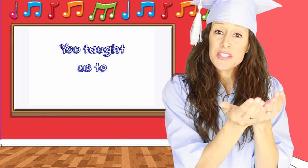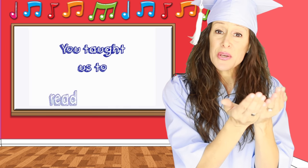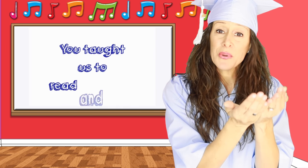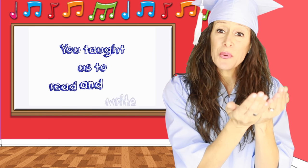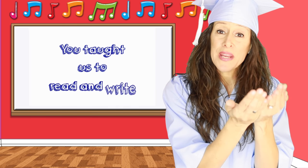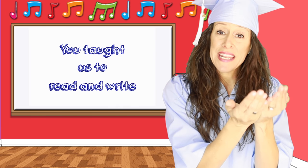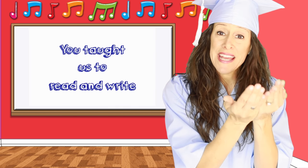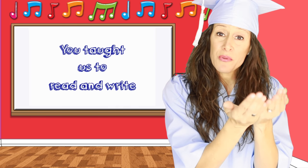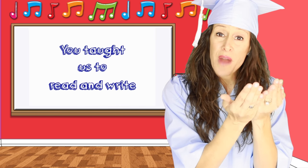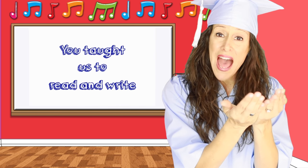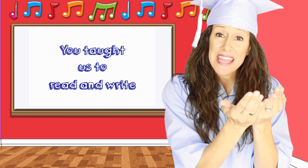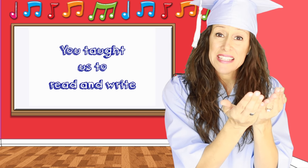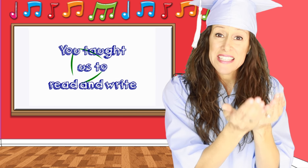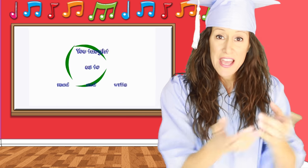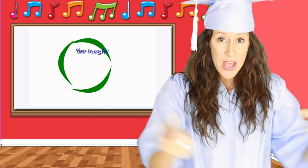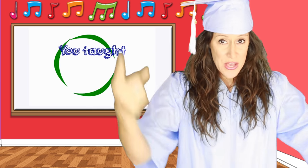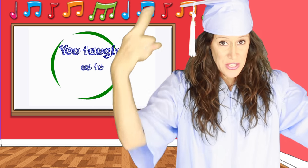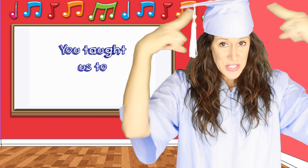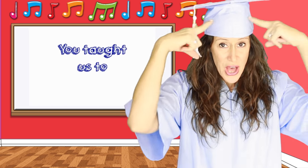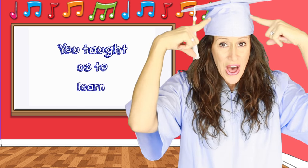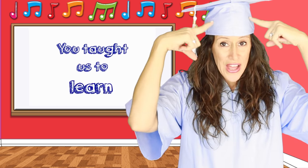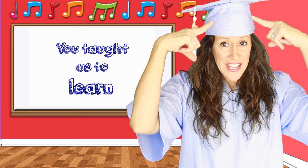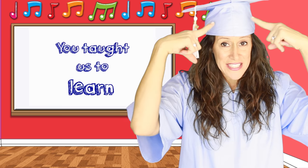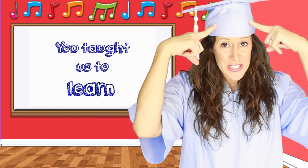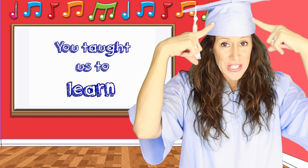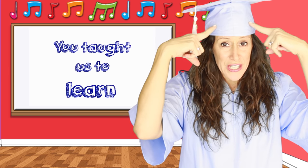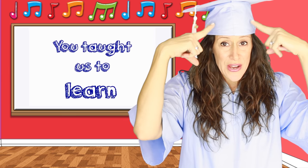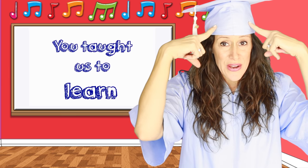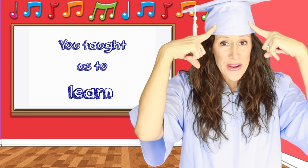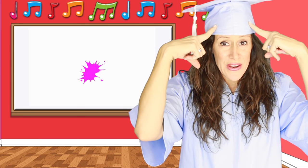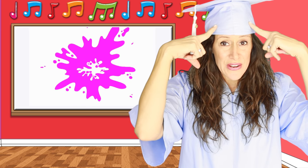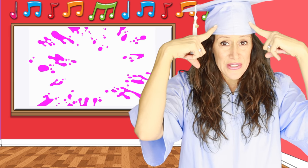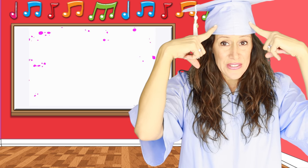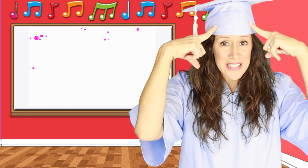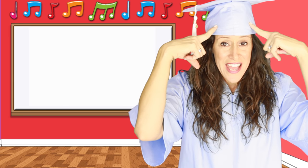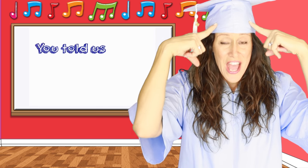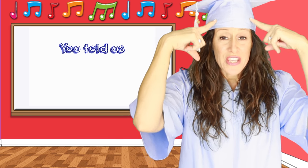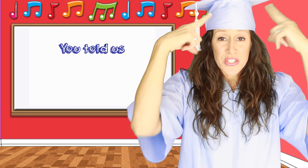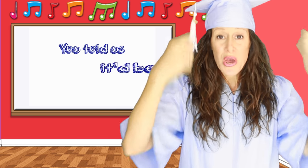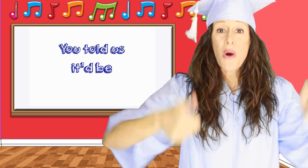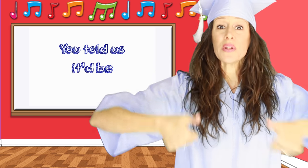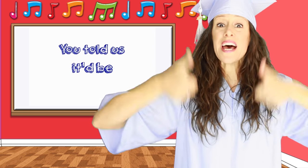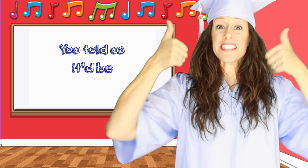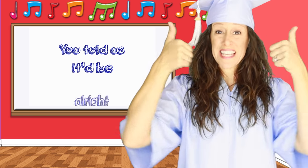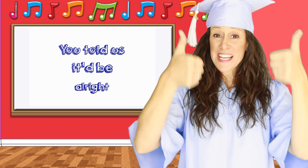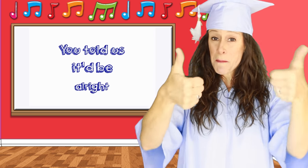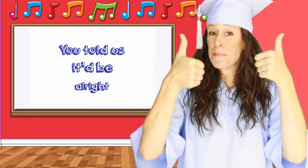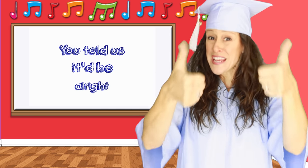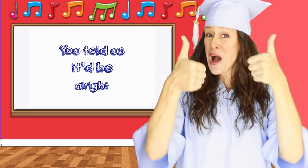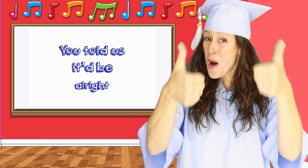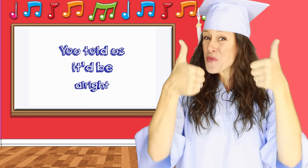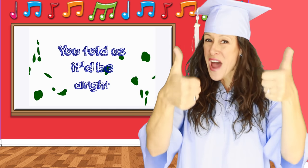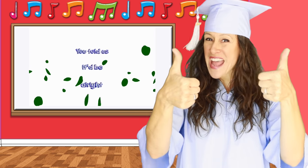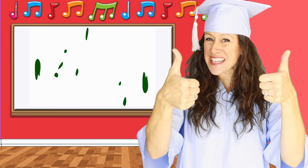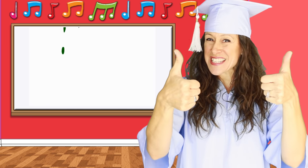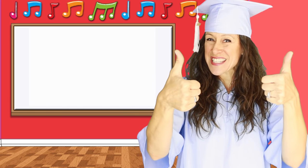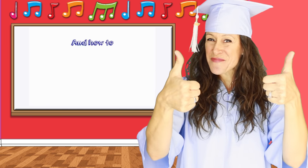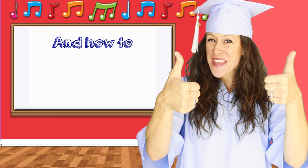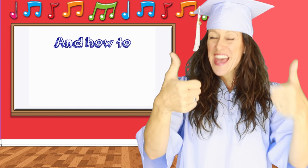to read and write. You taught us to learn. You told us it'd be all right. And